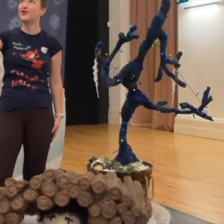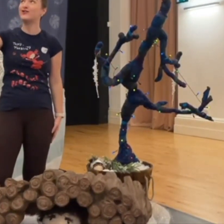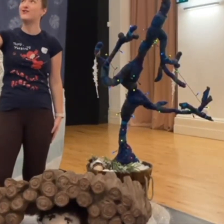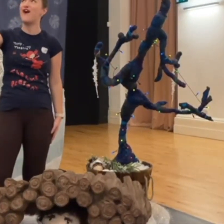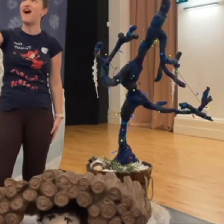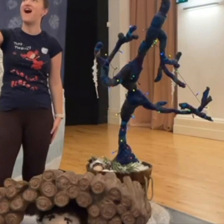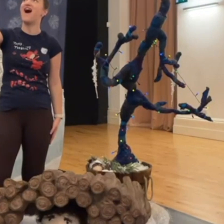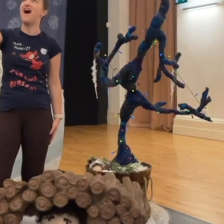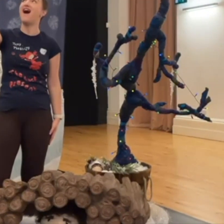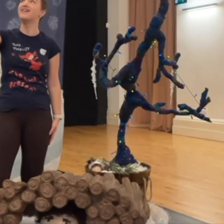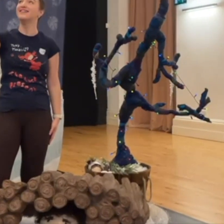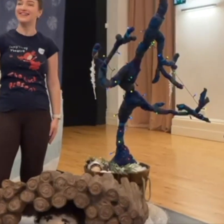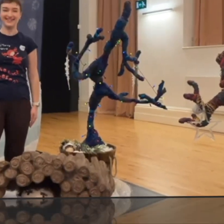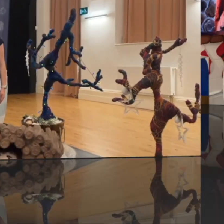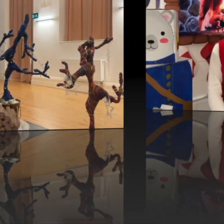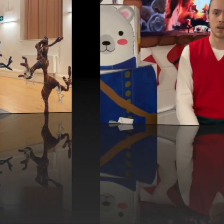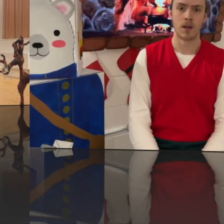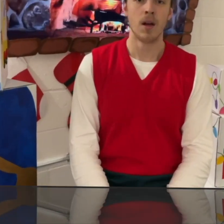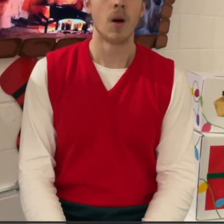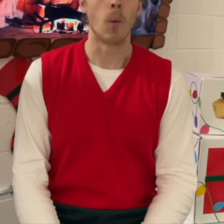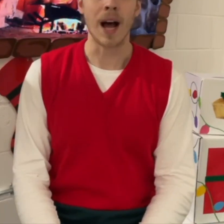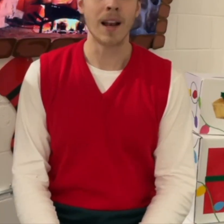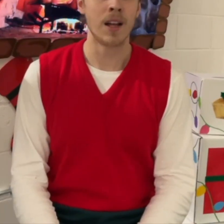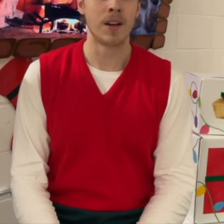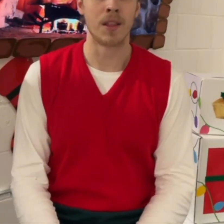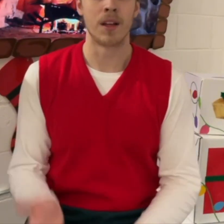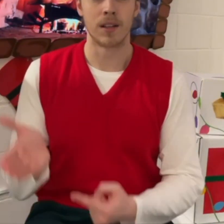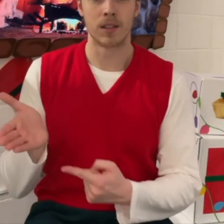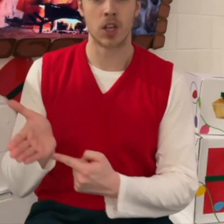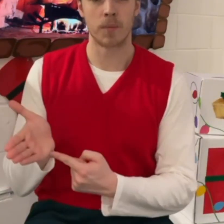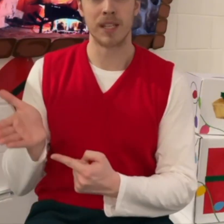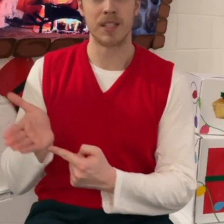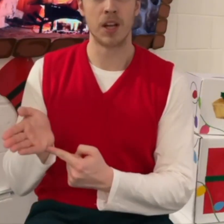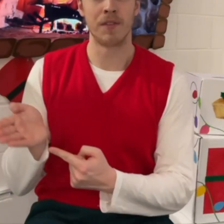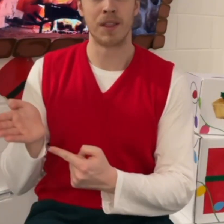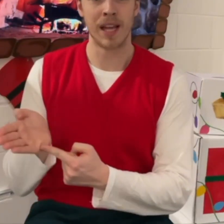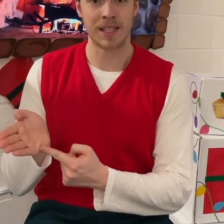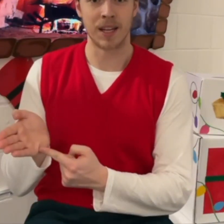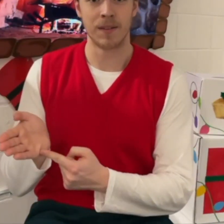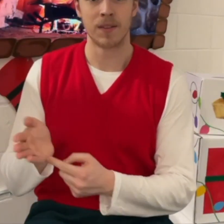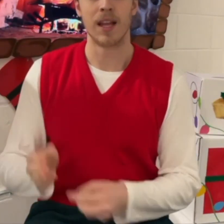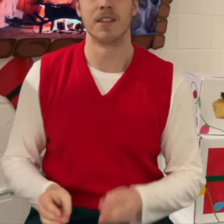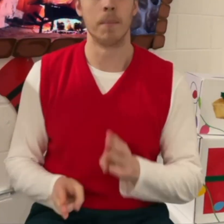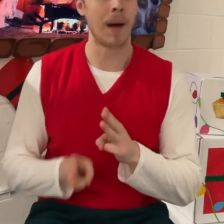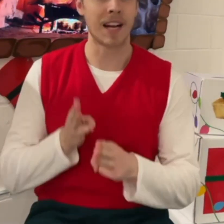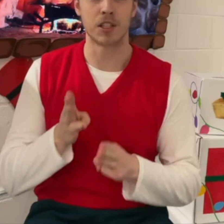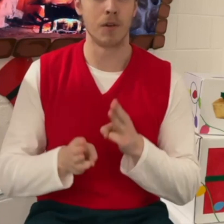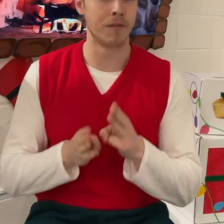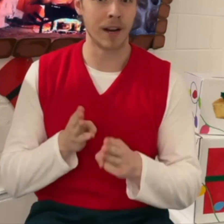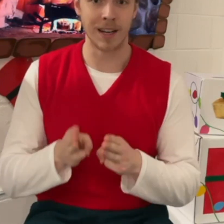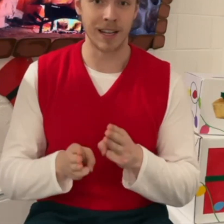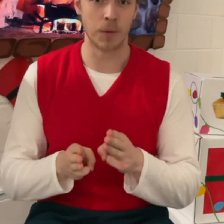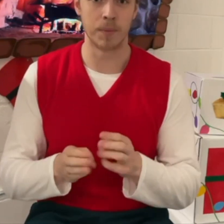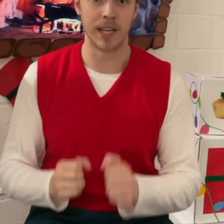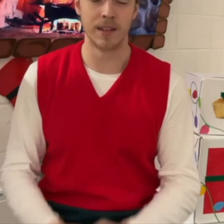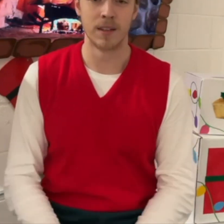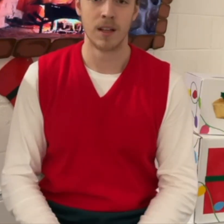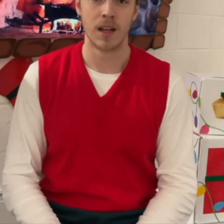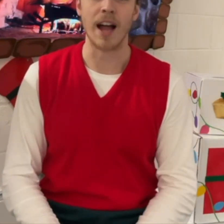learn a new sign. When I learned that Topsy Turvy Theatre is a Makaton friendly company, I knew